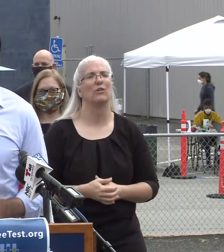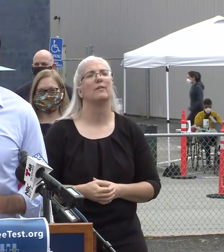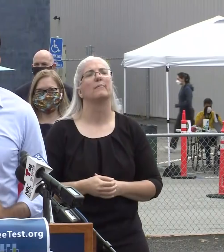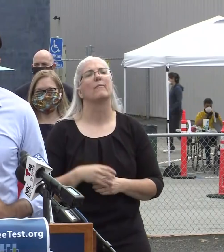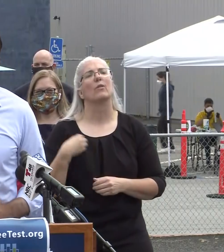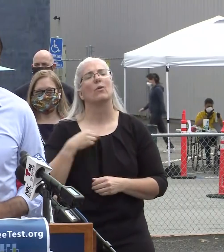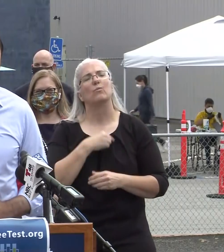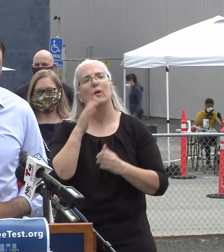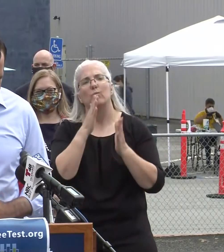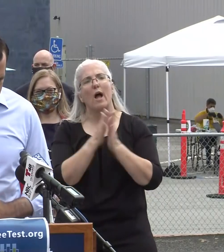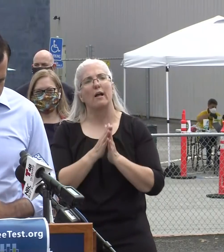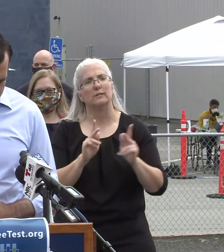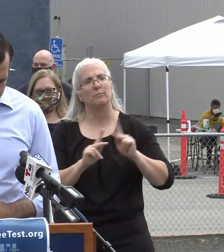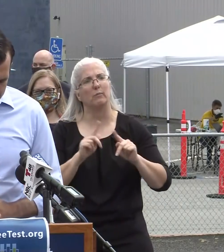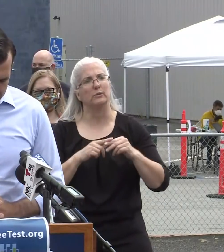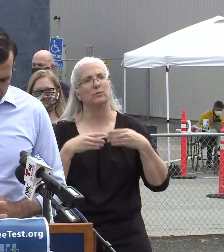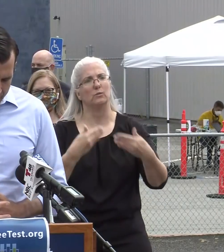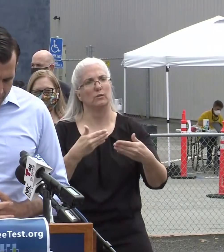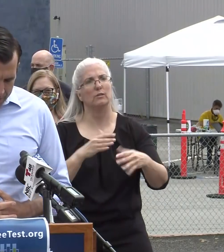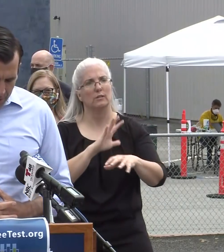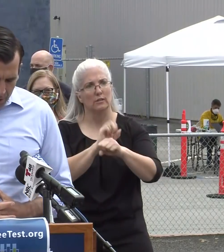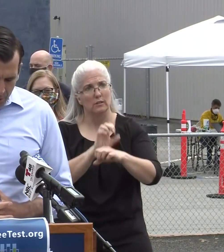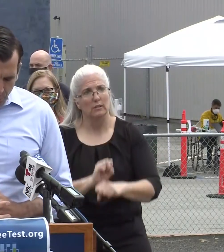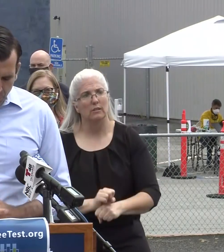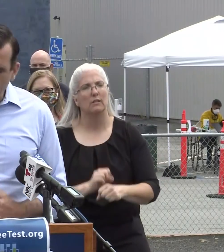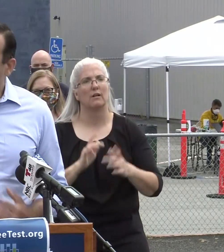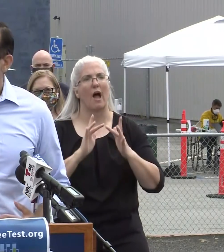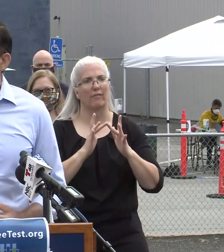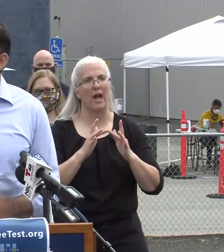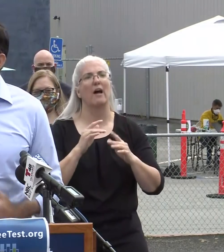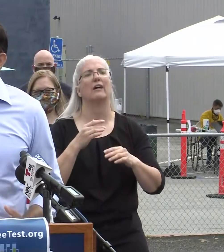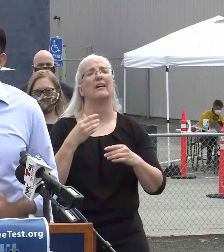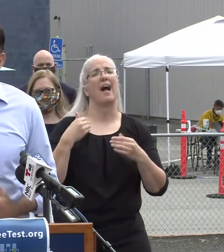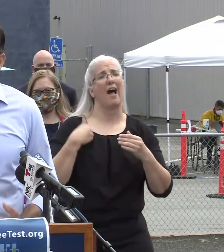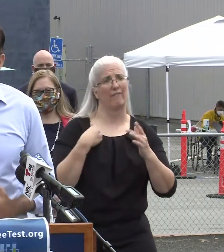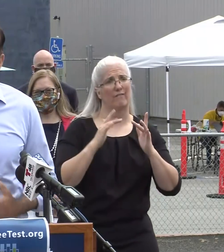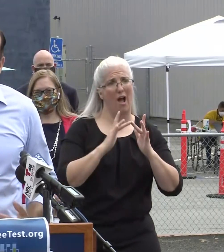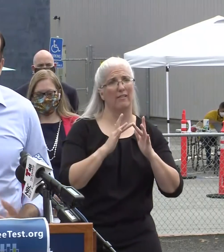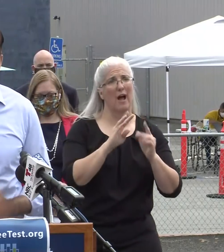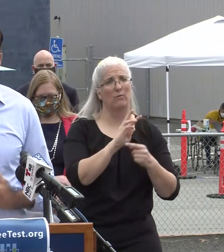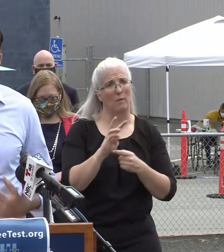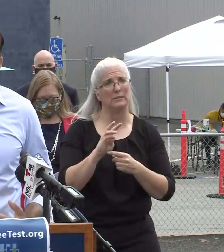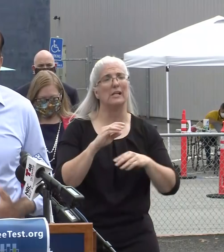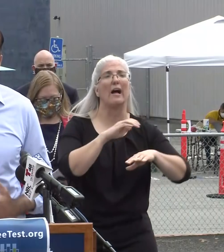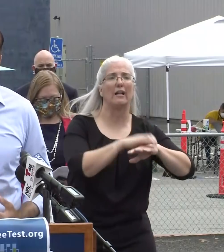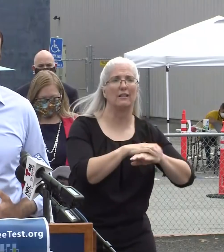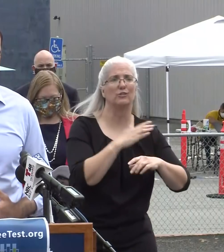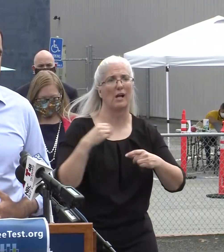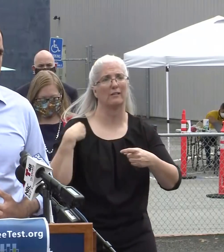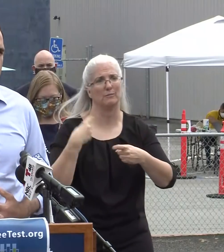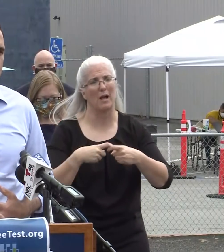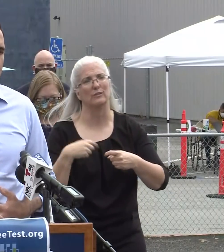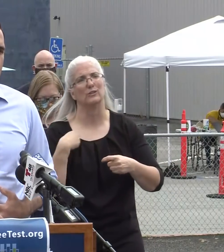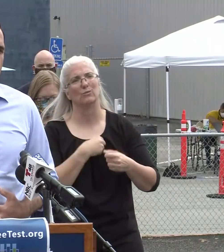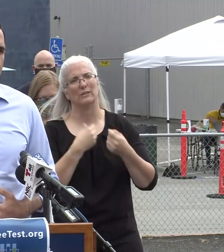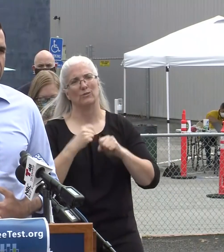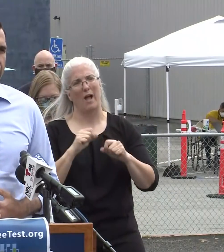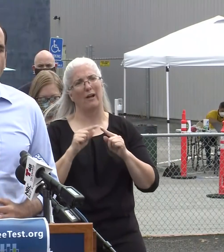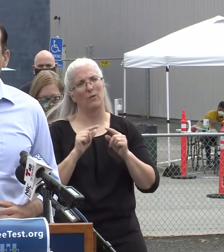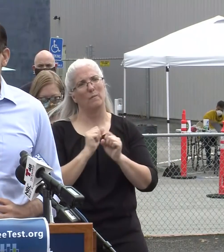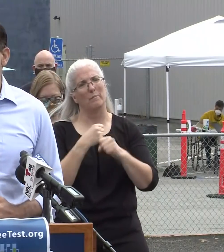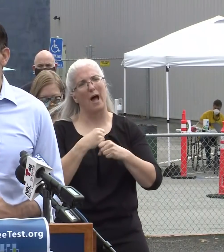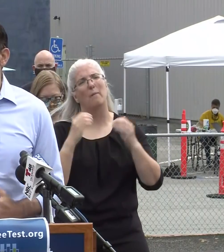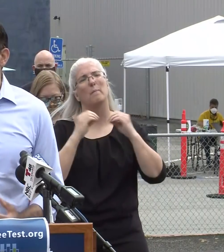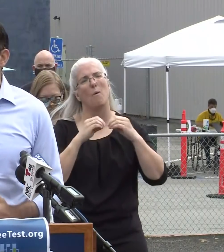is currently in English and Spanish, and we're working with them to try to see how we can continue to make it more and more accessible.